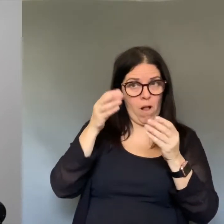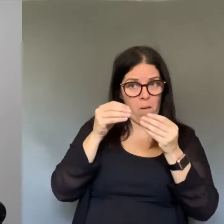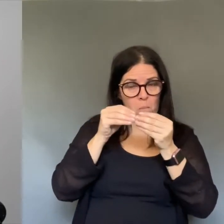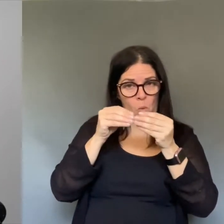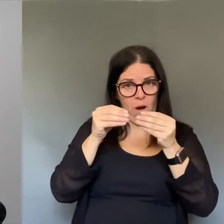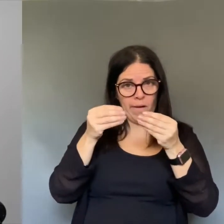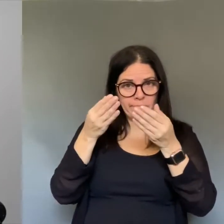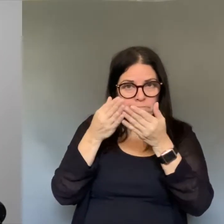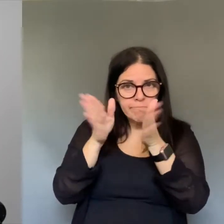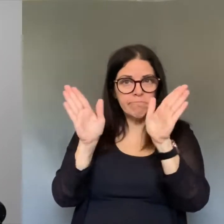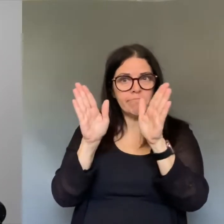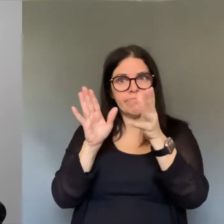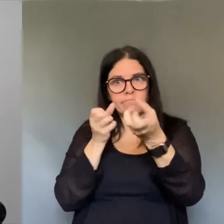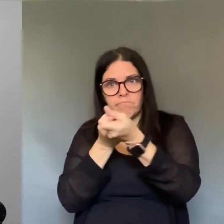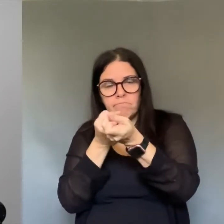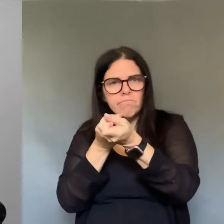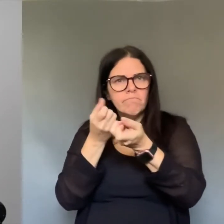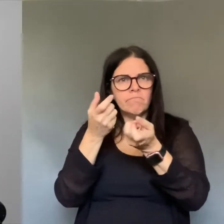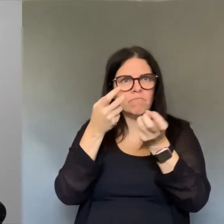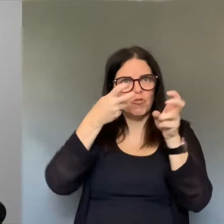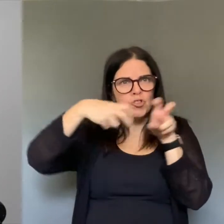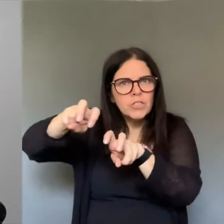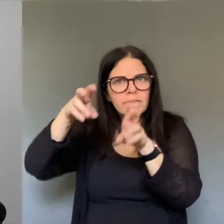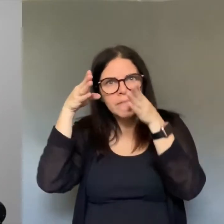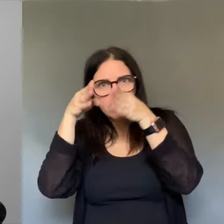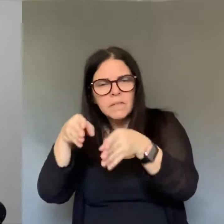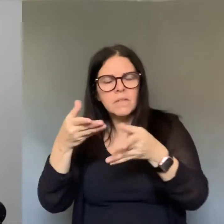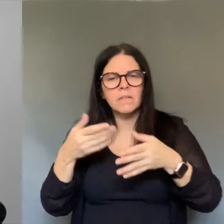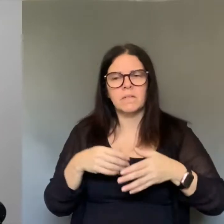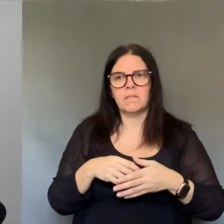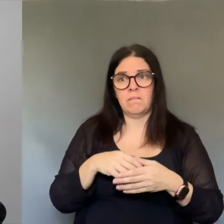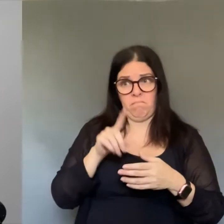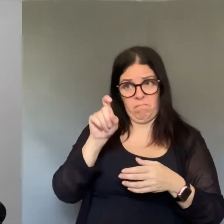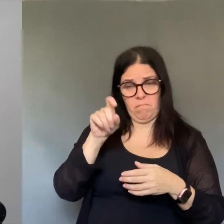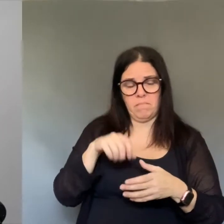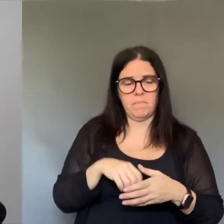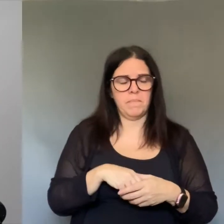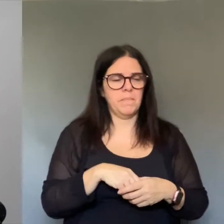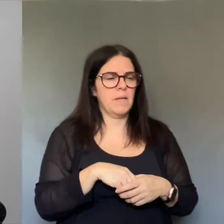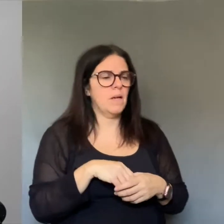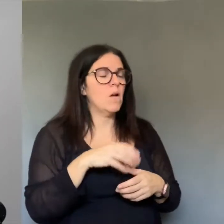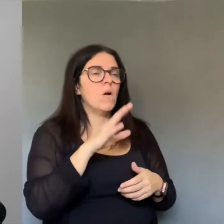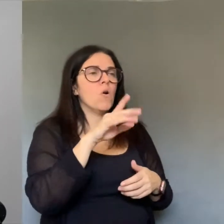that plan is in place, the health unit will shift its focus to? Well,